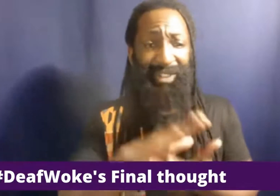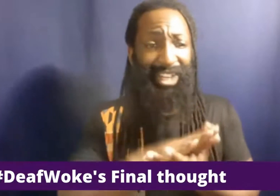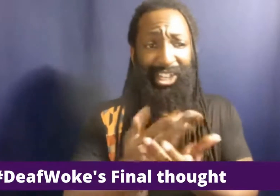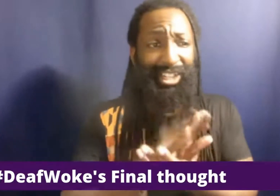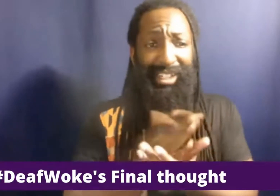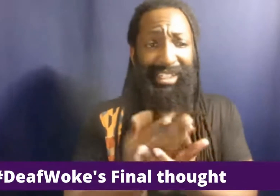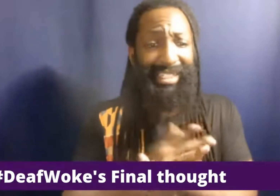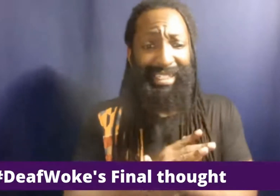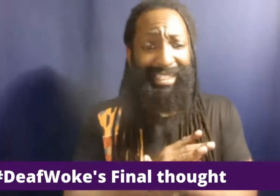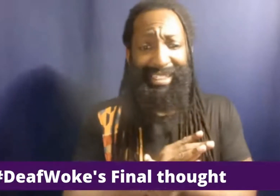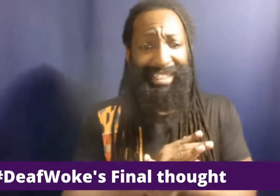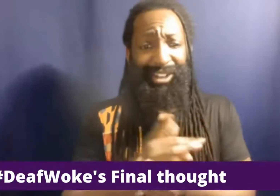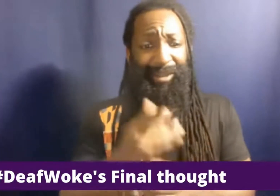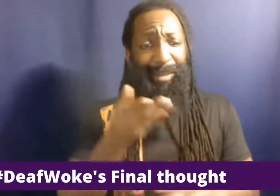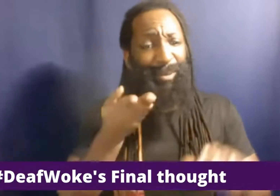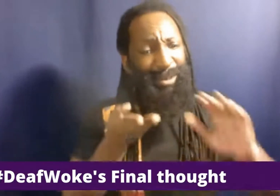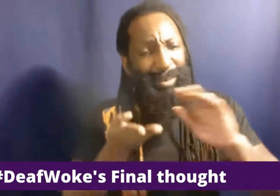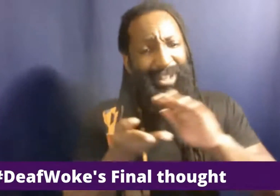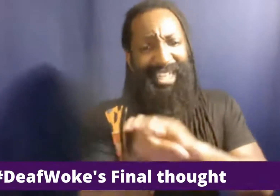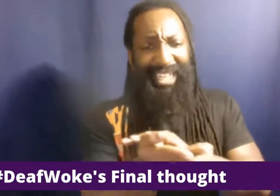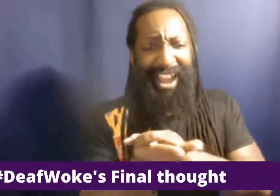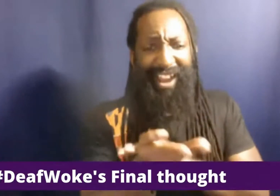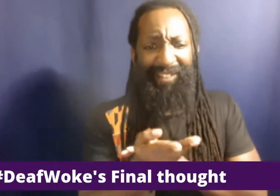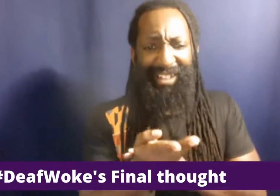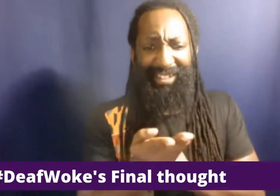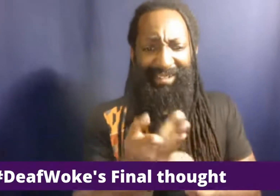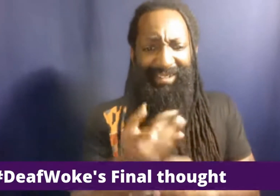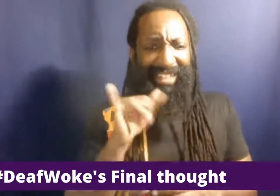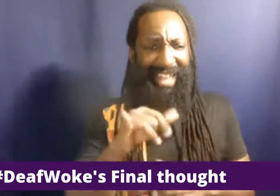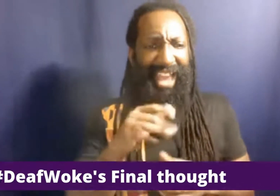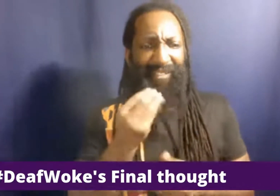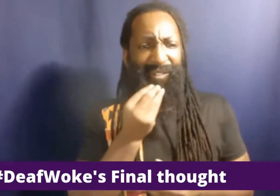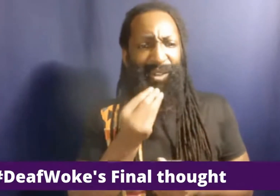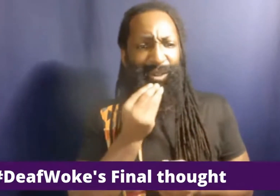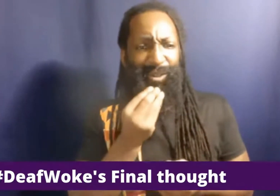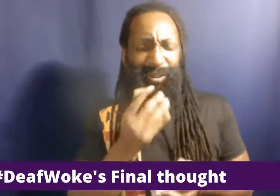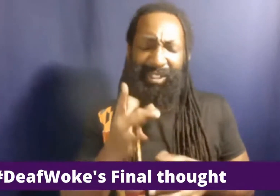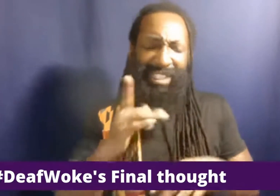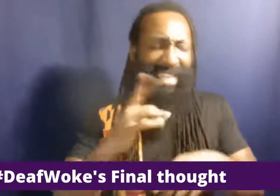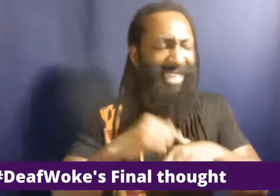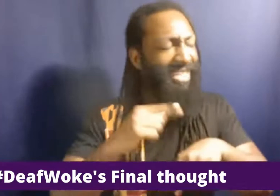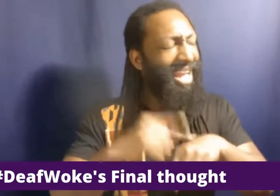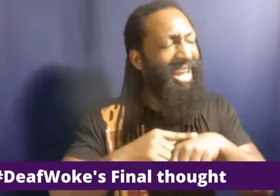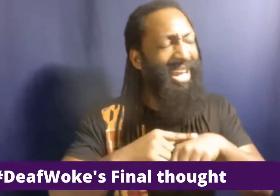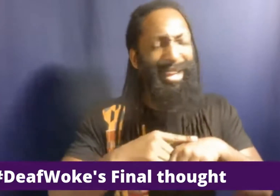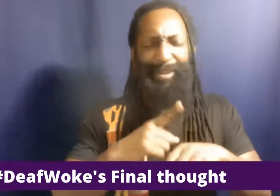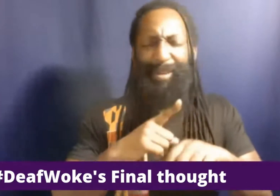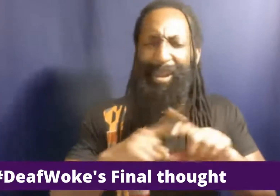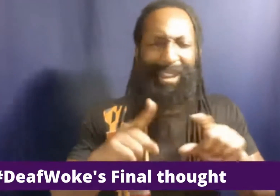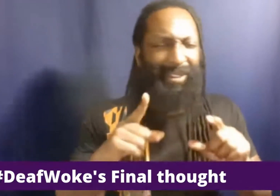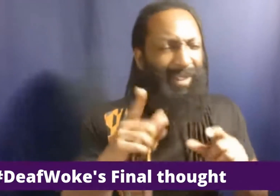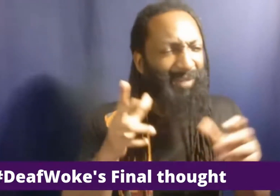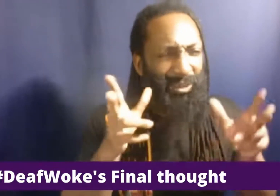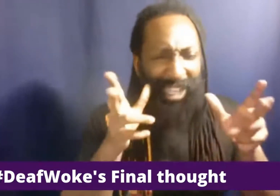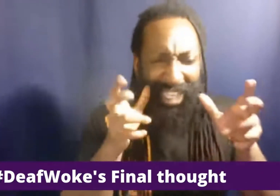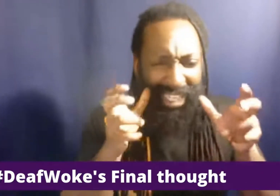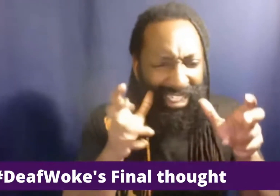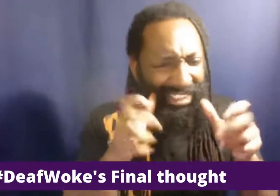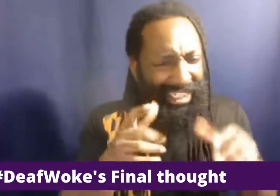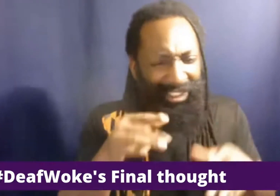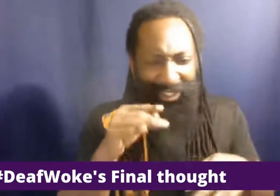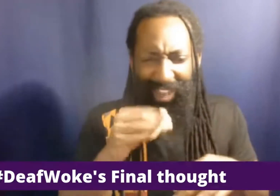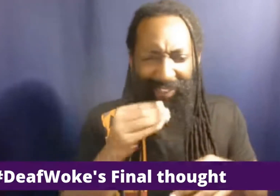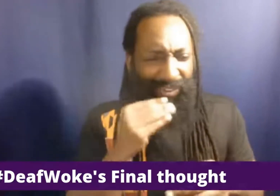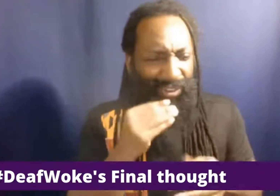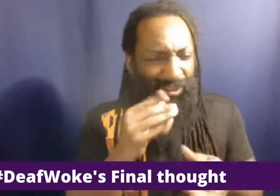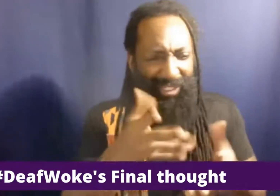is not really cooked. But when you put it in the oven, that food, it takes time. And if you really